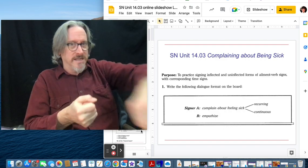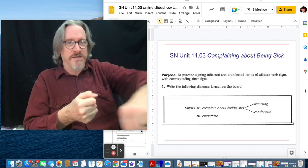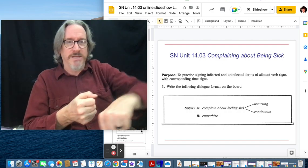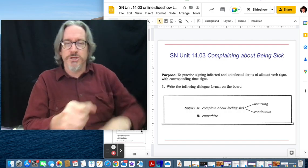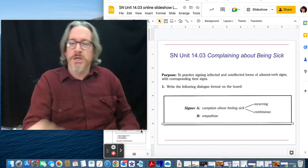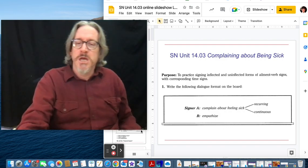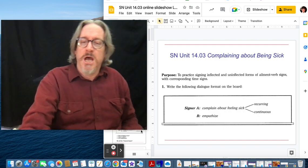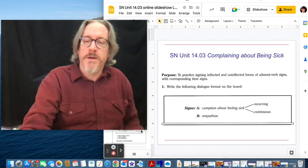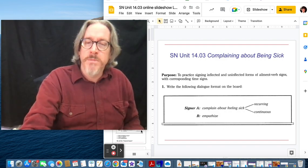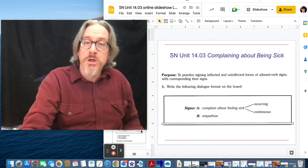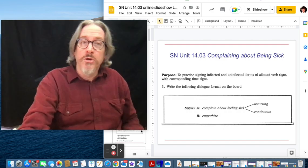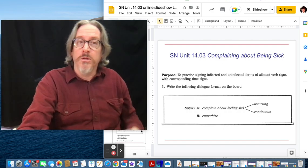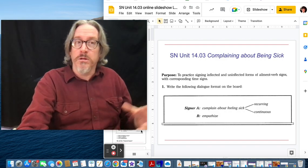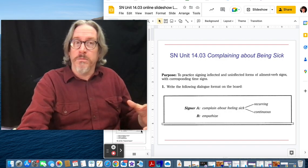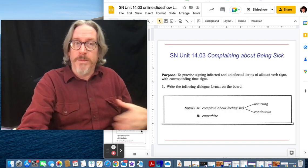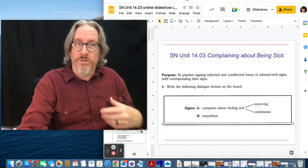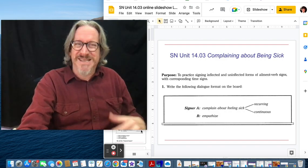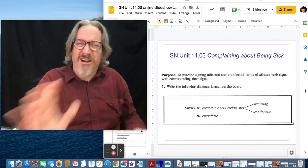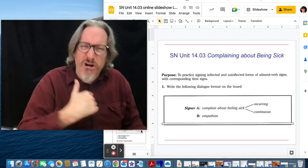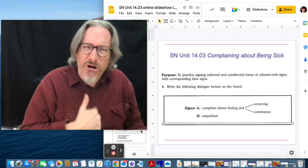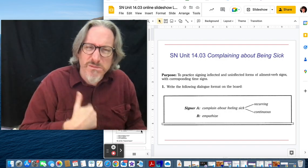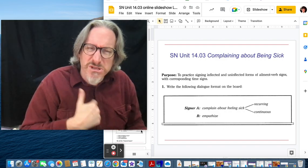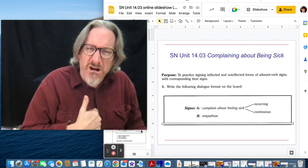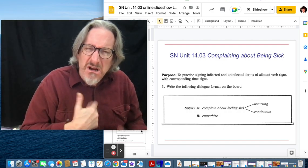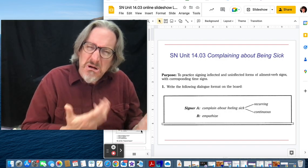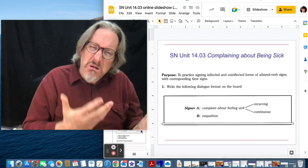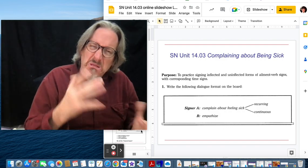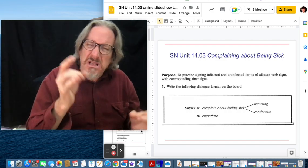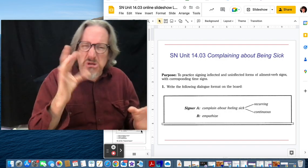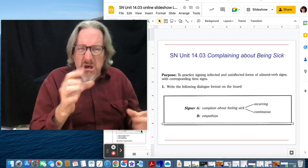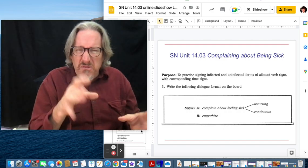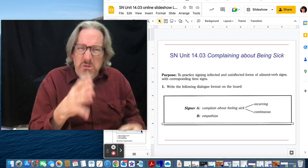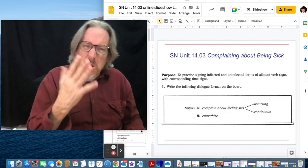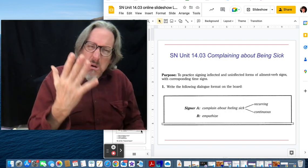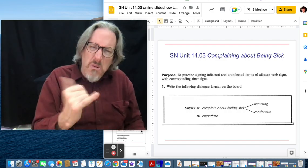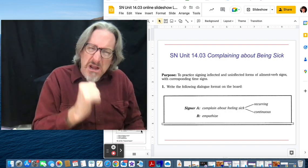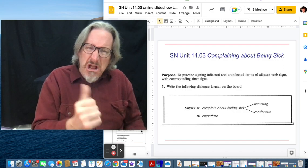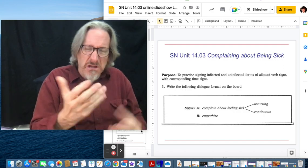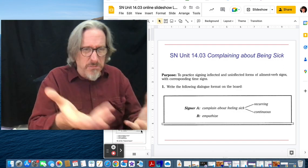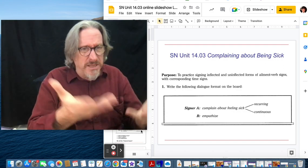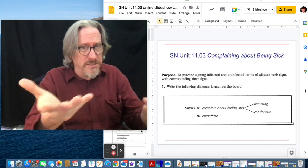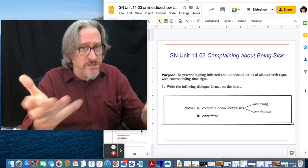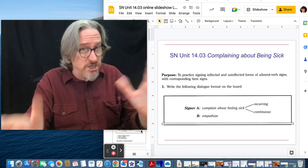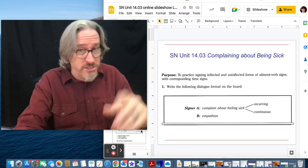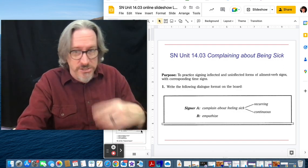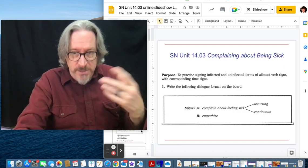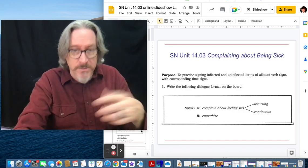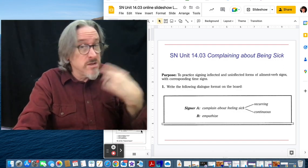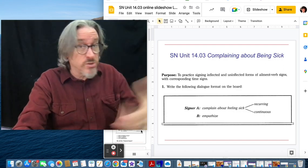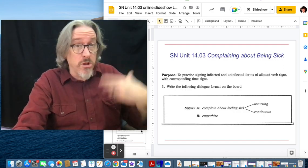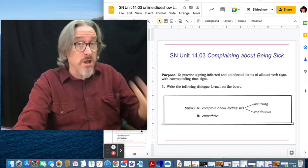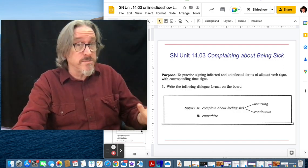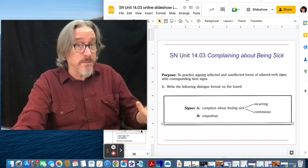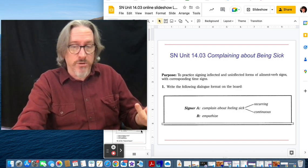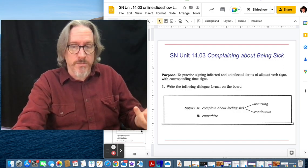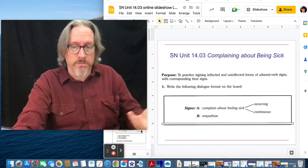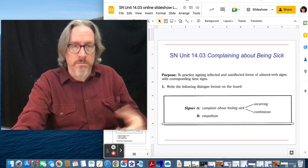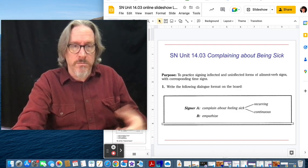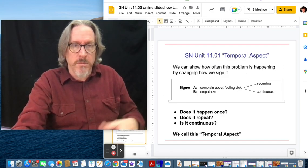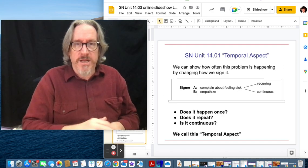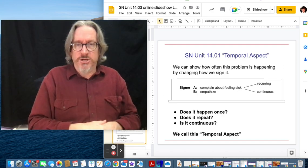because that's how I teach, um, people will say, "Oh, I'm sorry. Oh, that's awful. Oh, why not?" Making suggestions, right? So it all comes